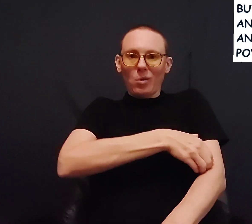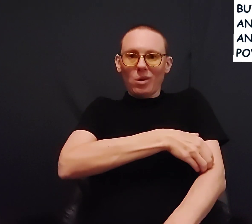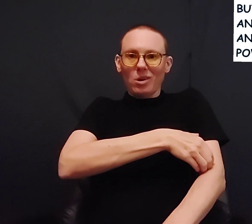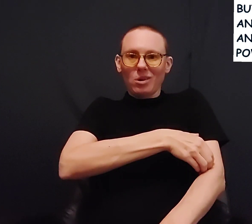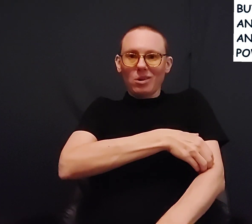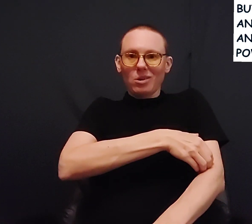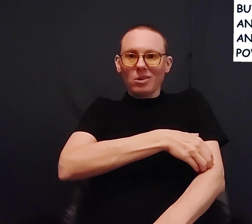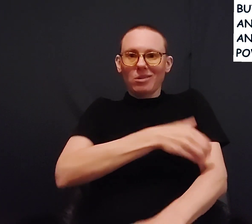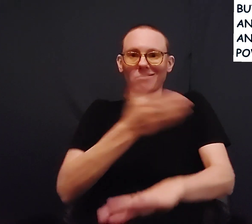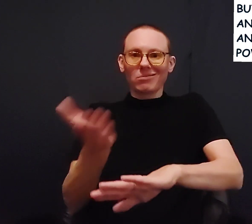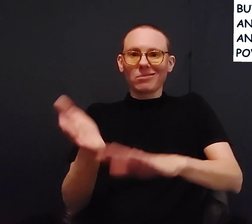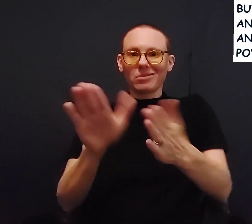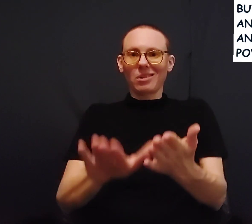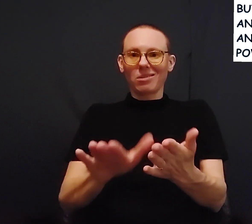death.